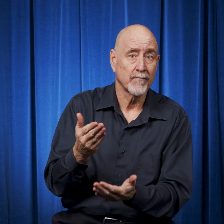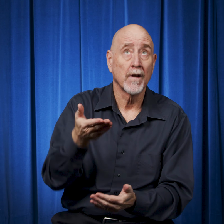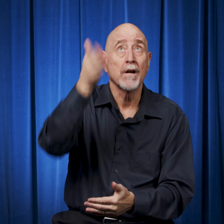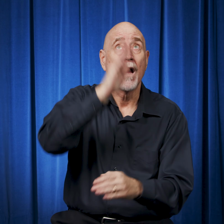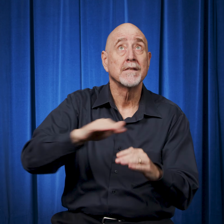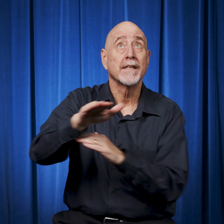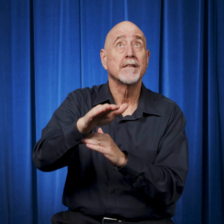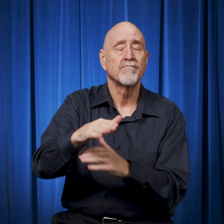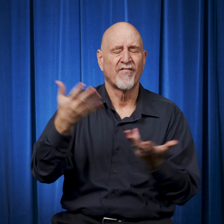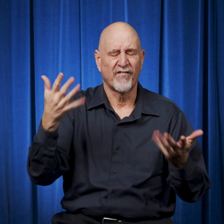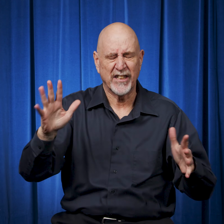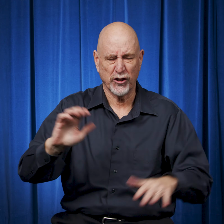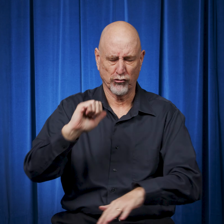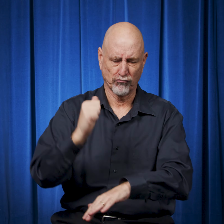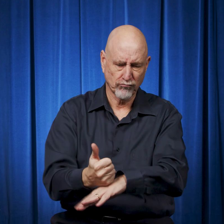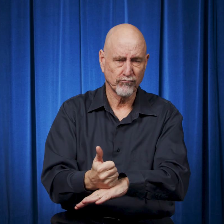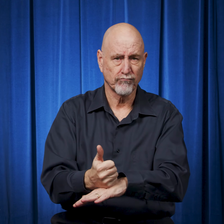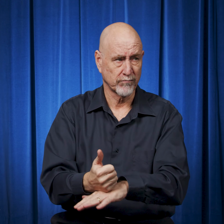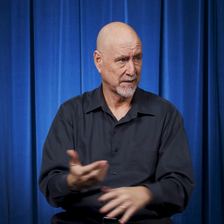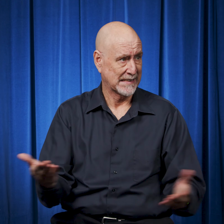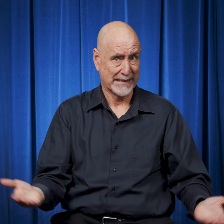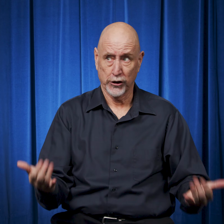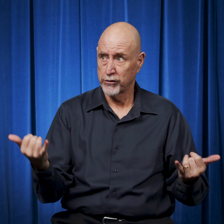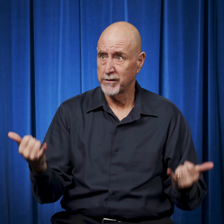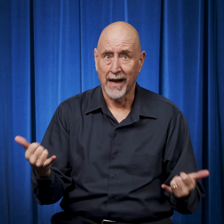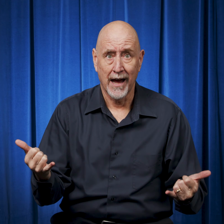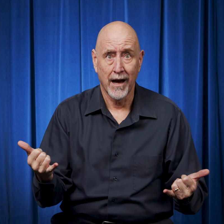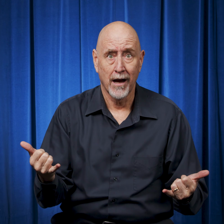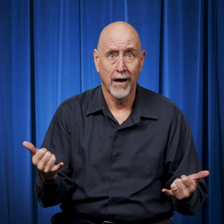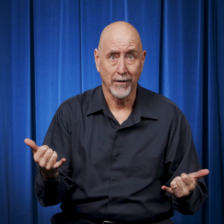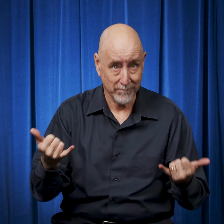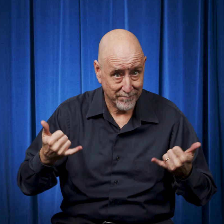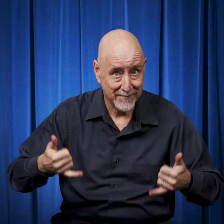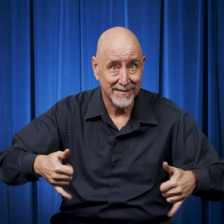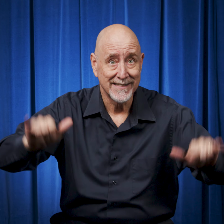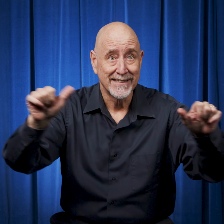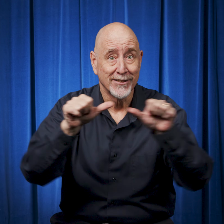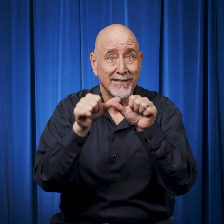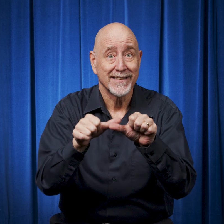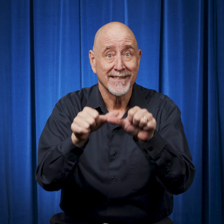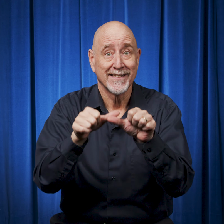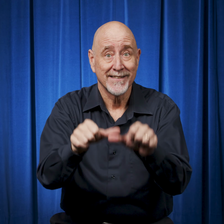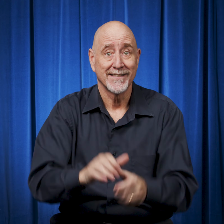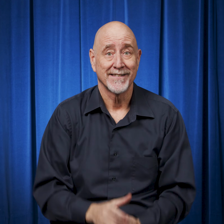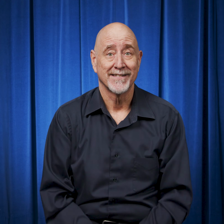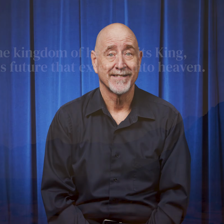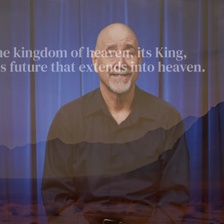God has come. It is here, and it currently exists.